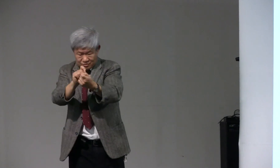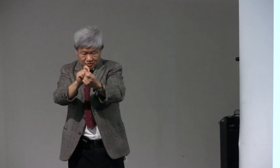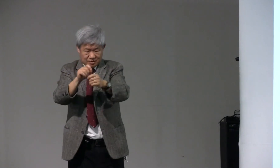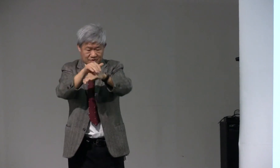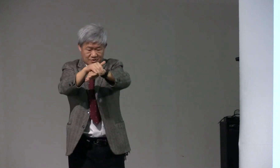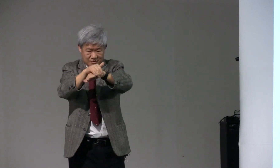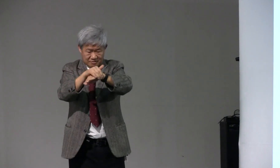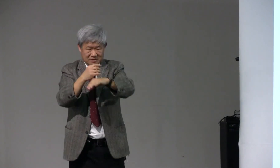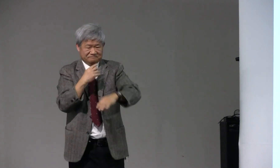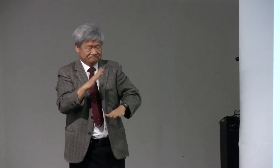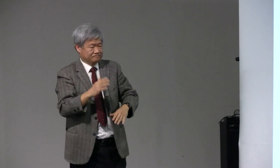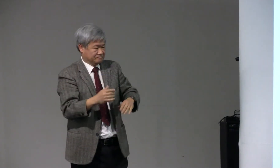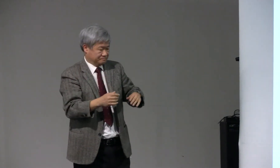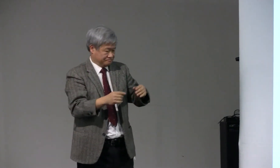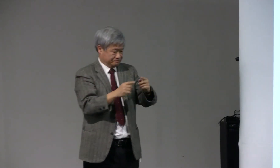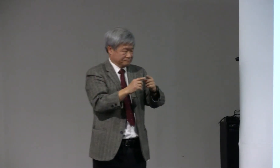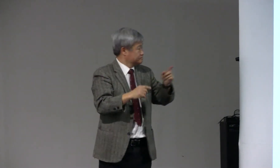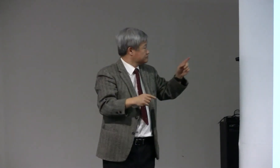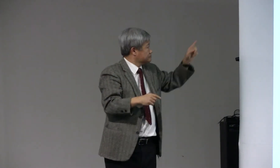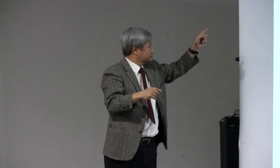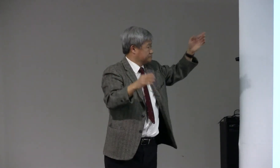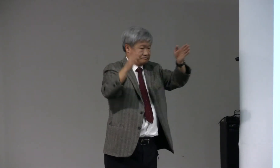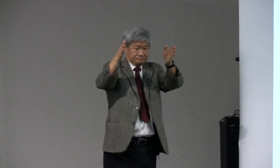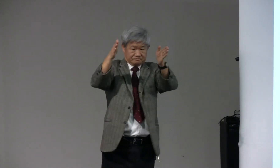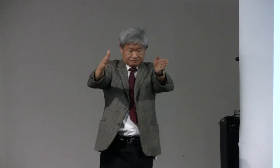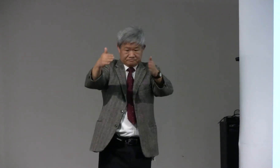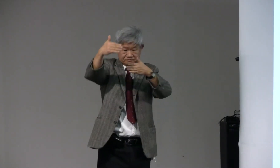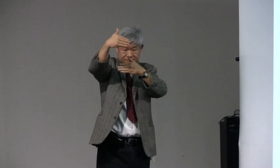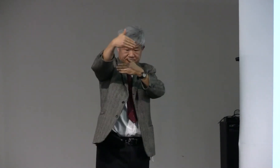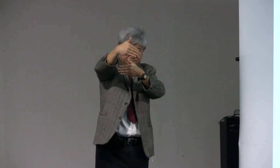From the Greek translated into English.